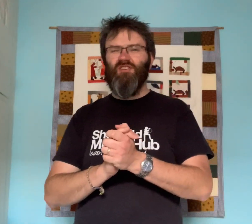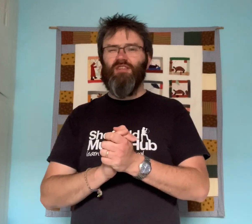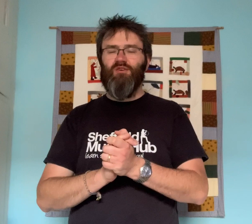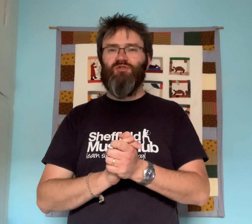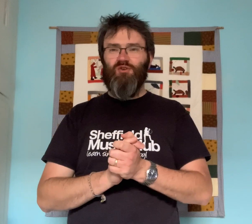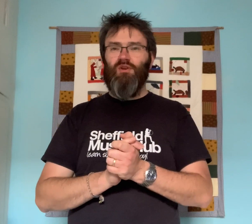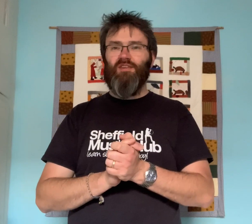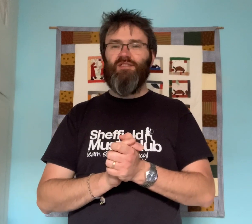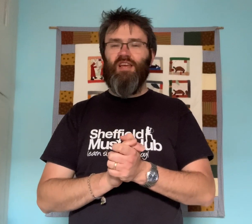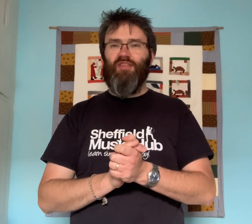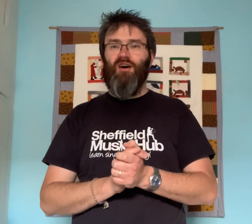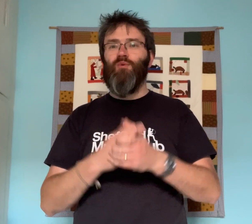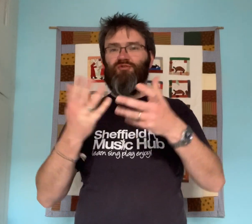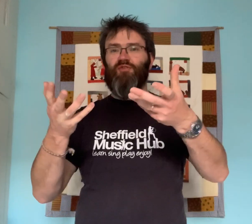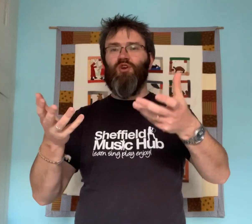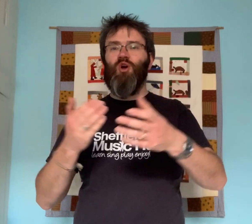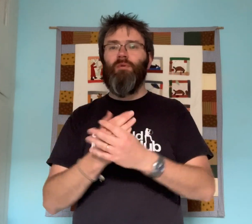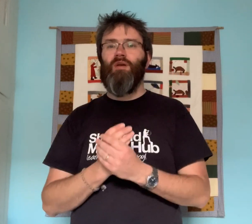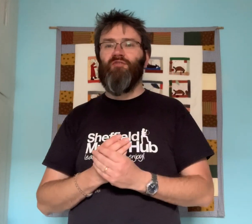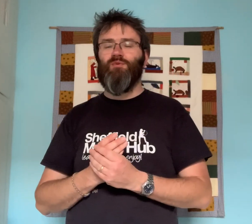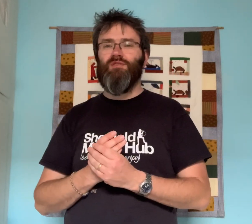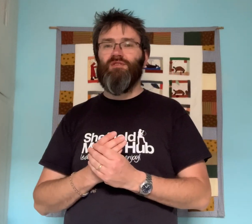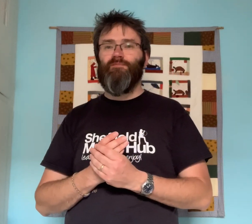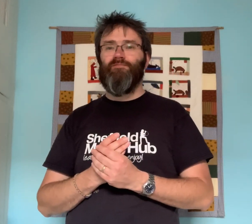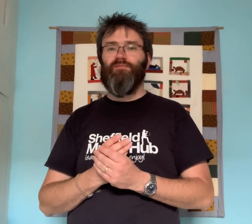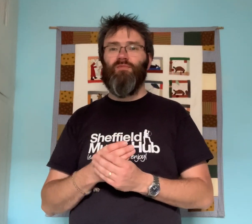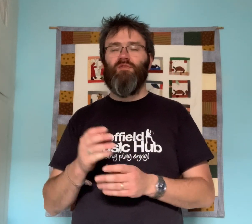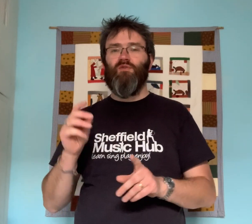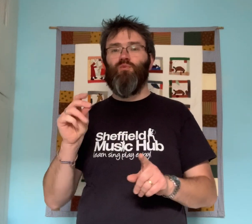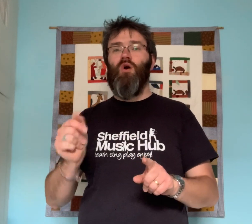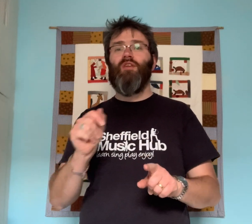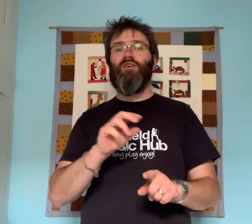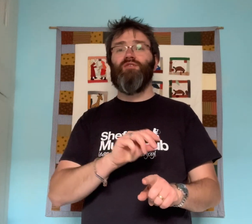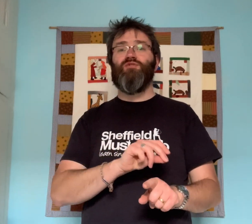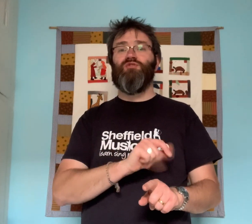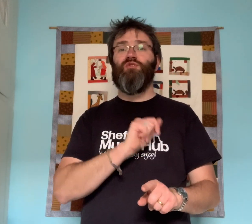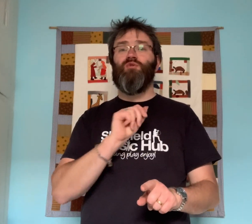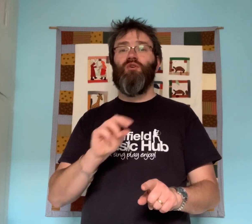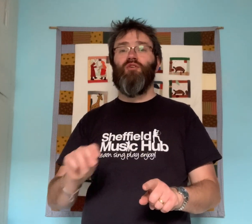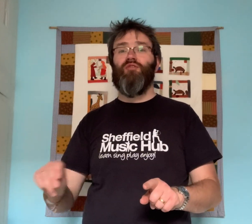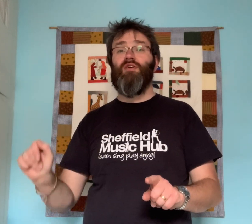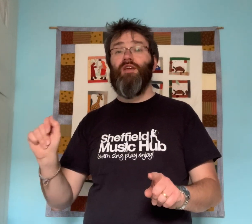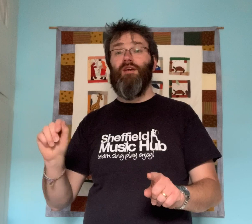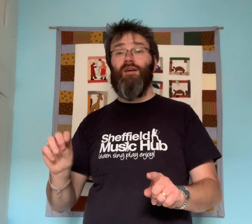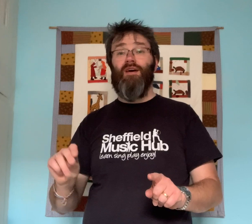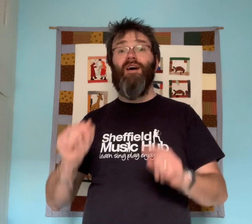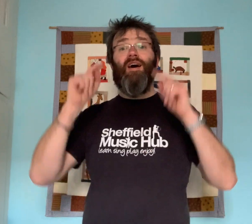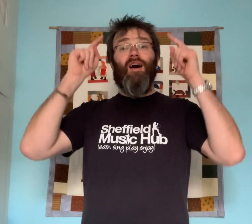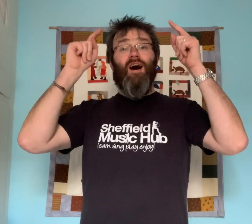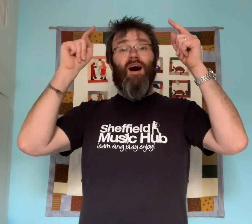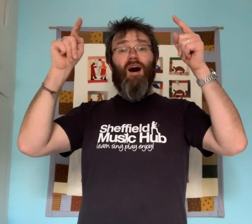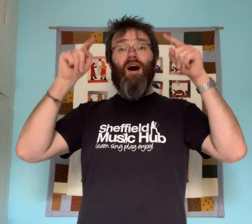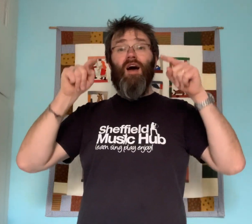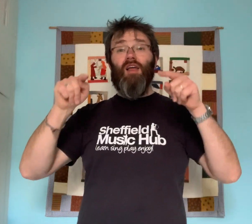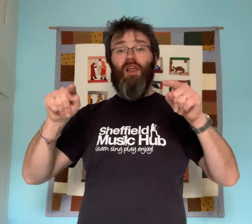those 2 lines together, I wonder if you can copy me afterwards. So it's 1, 2, 3. I